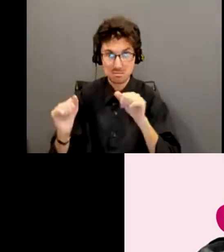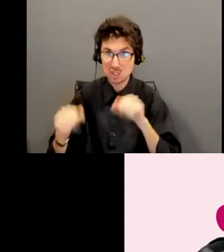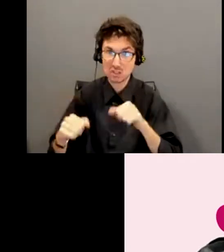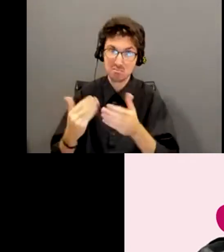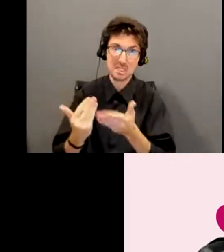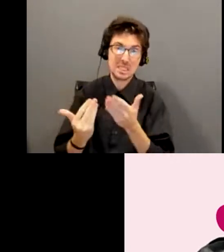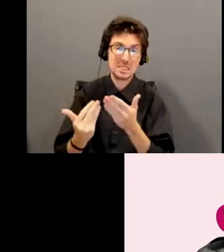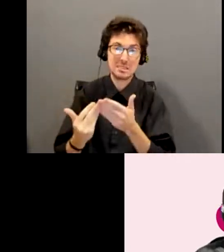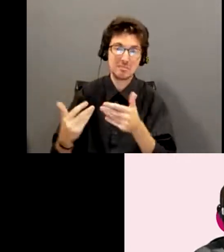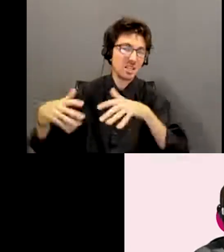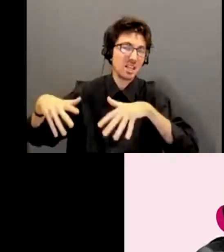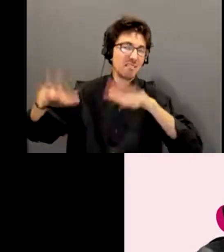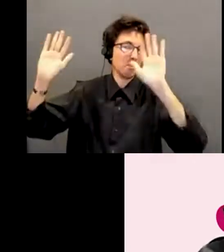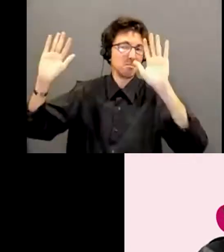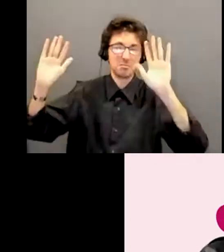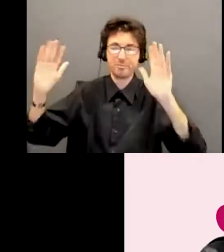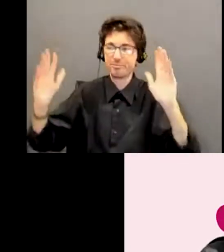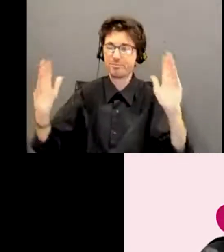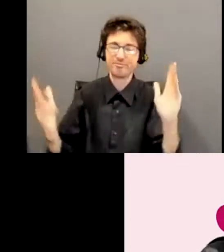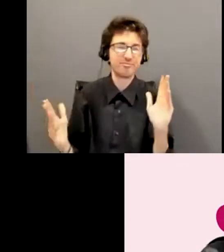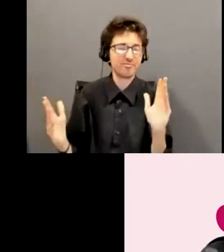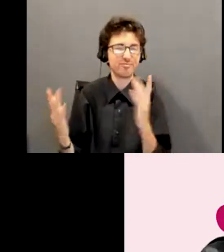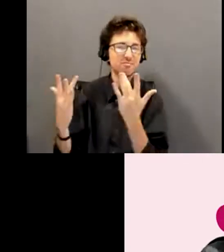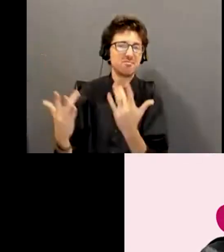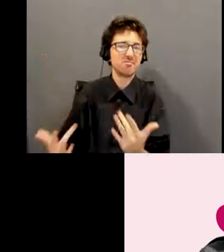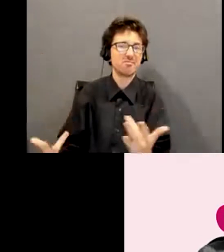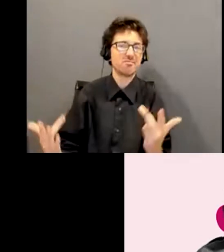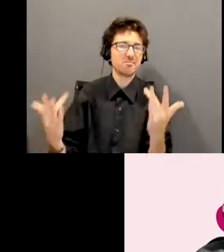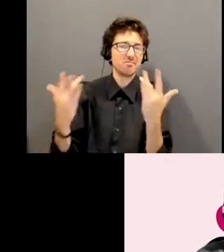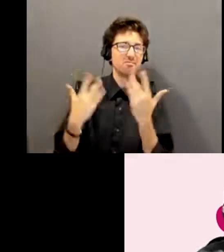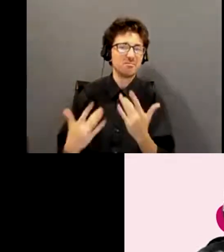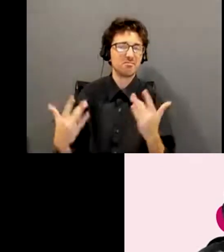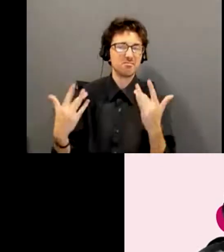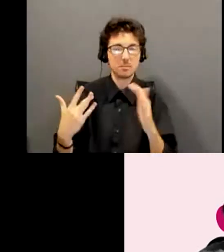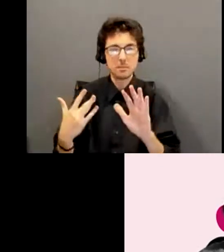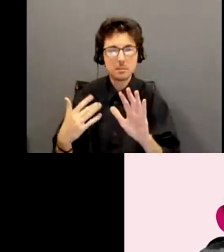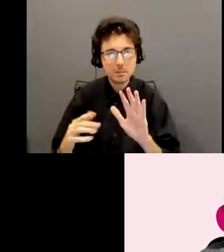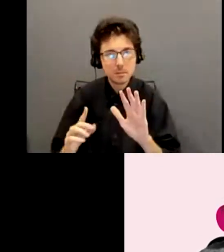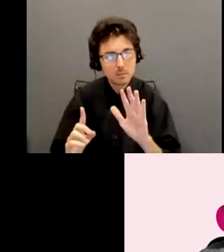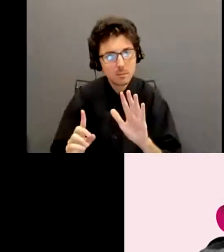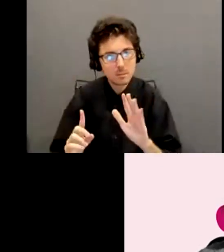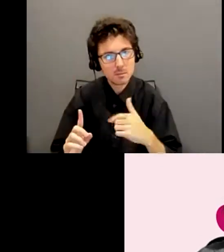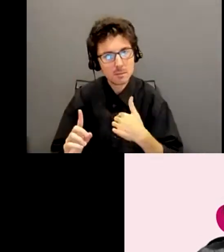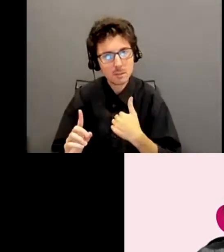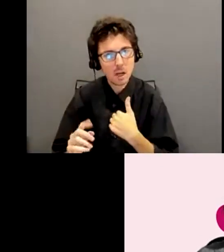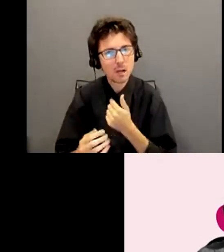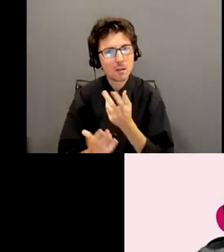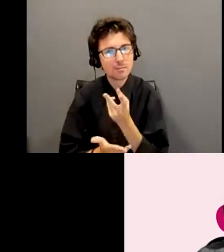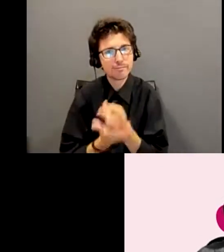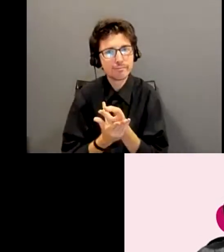to feel mercy about myself, and it was the natural way because in fact I was lying on